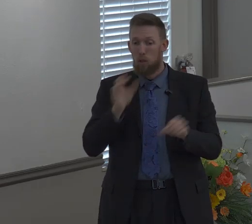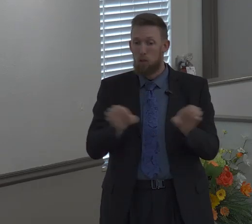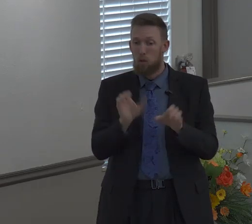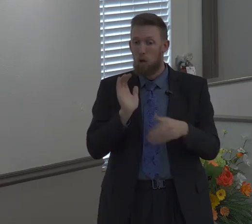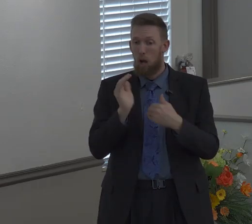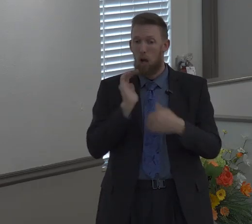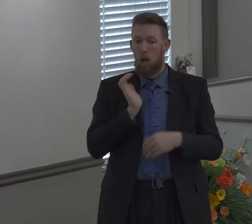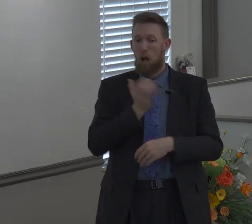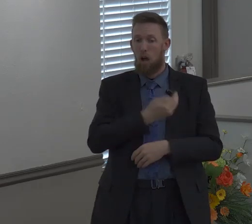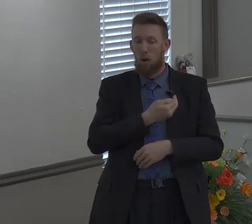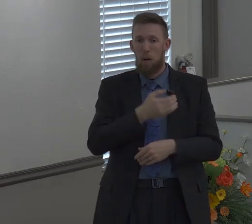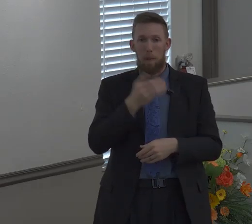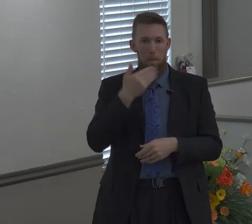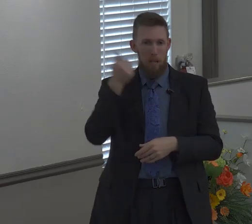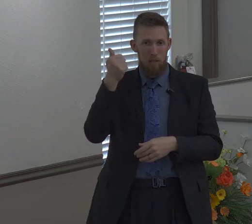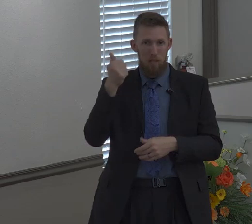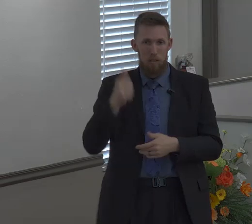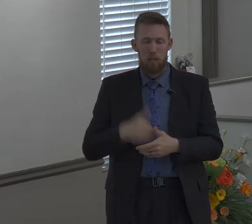to be.